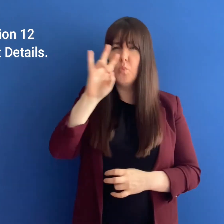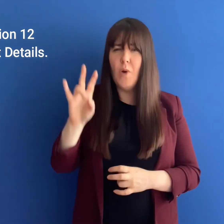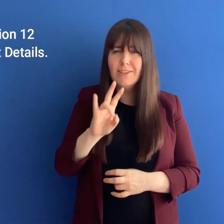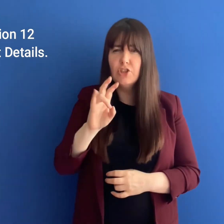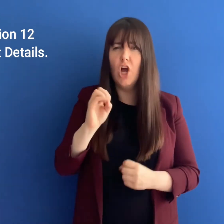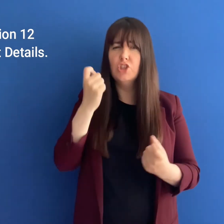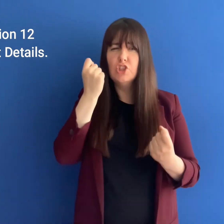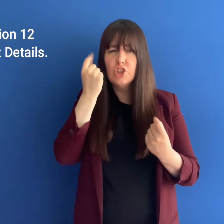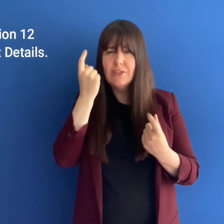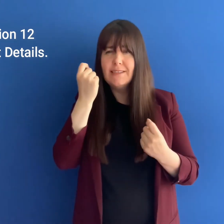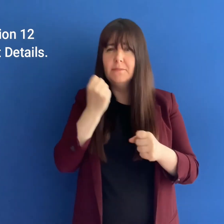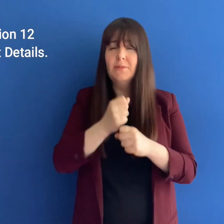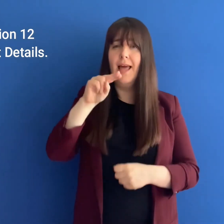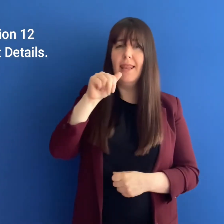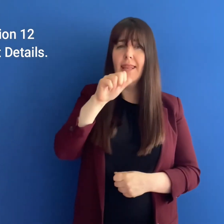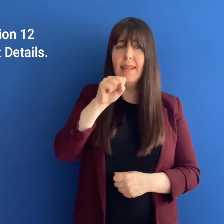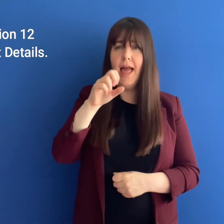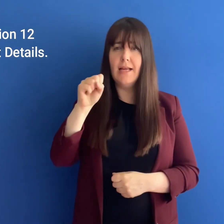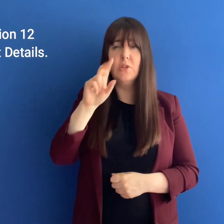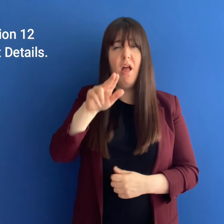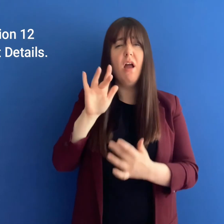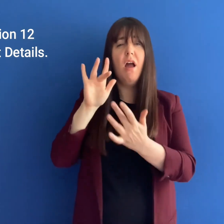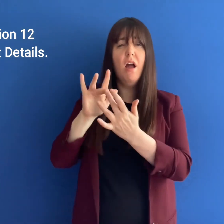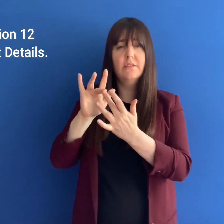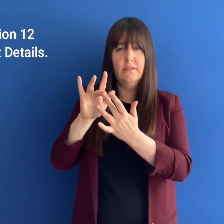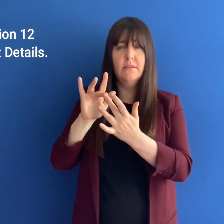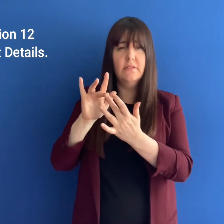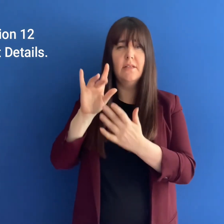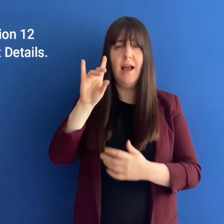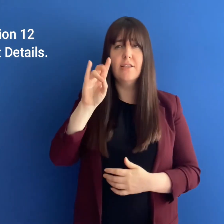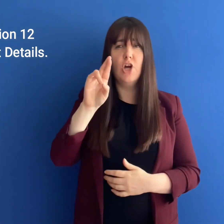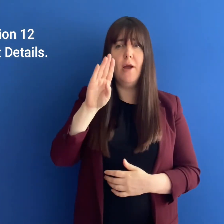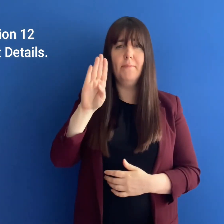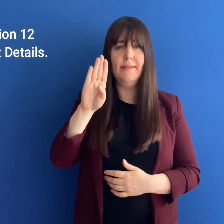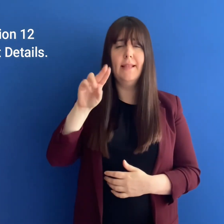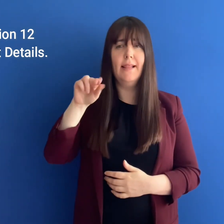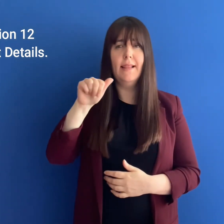If you have any questions or suggestions about NASS, you can contact the